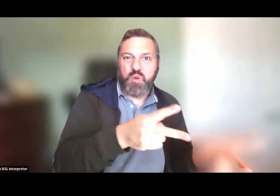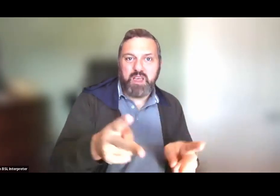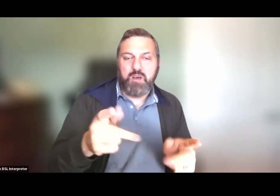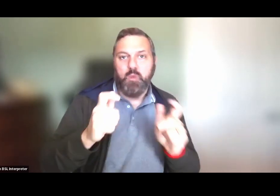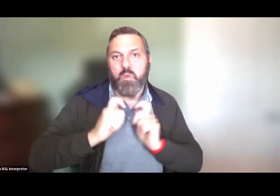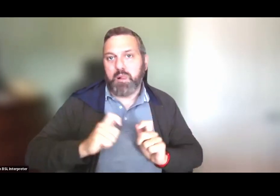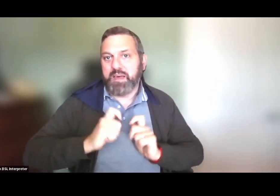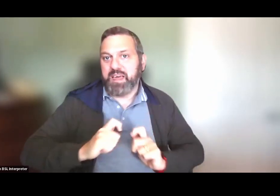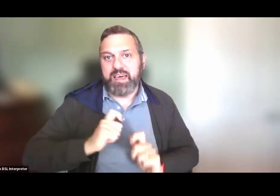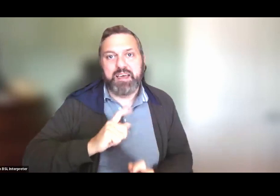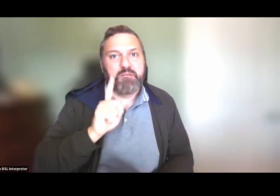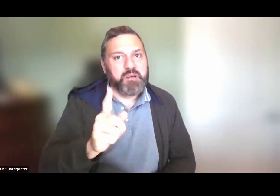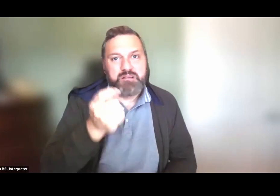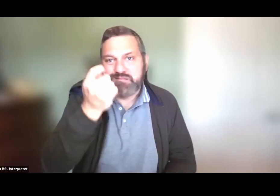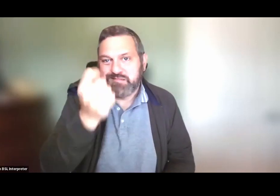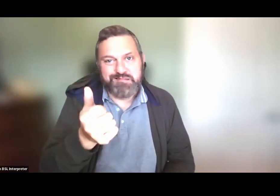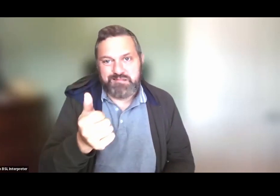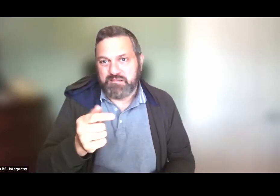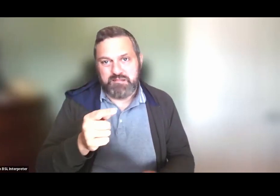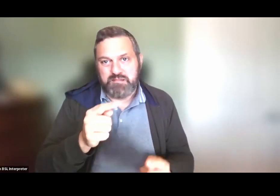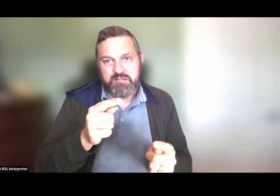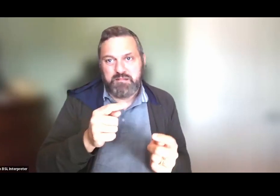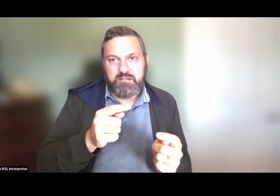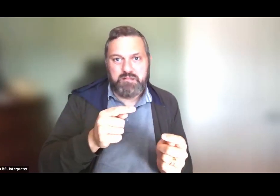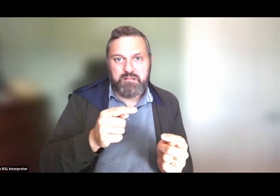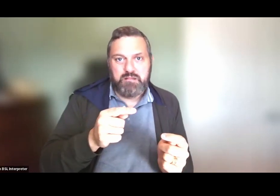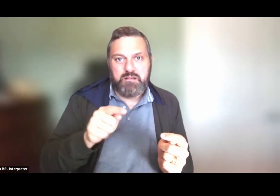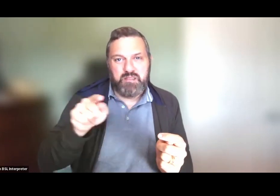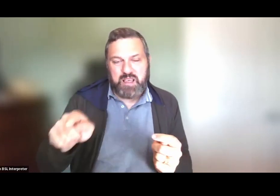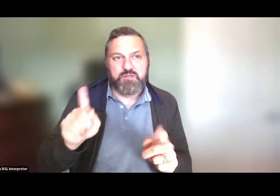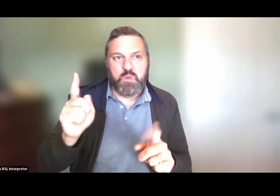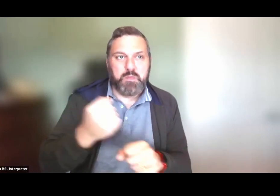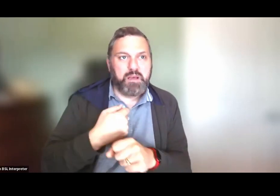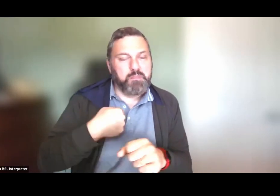well-being, but it's very much still an outlying group. And so this one keeps me awake at night.